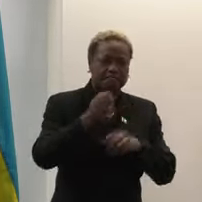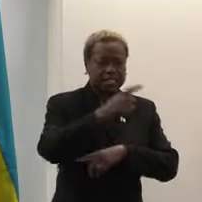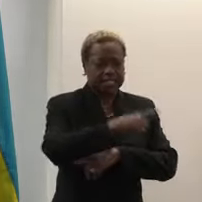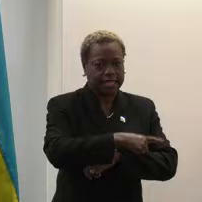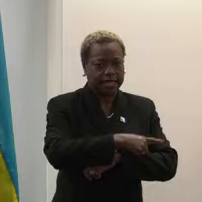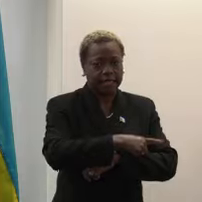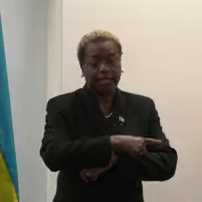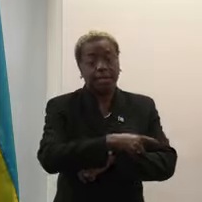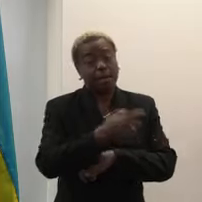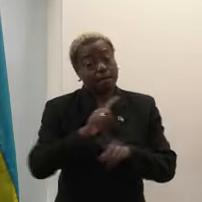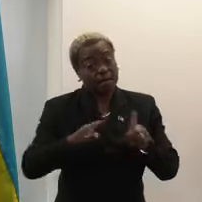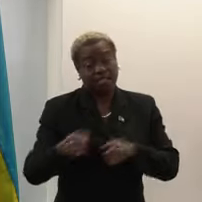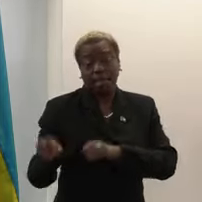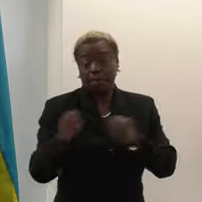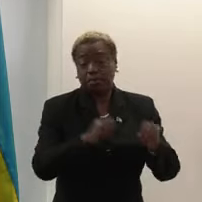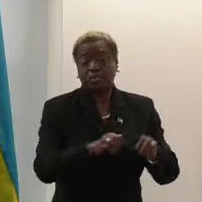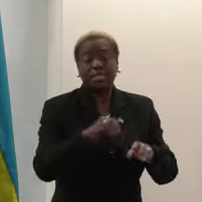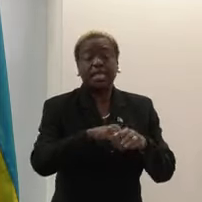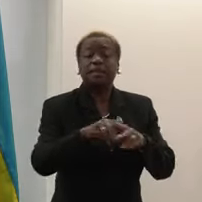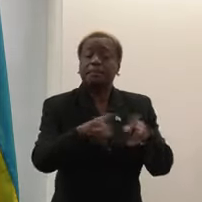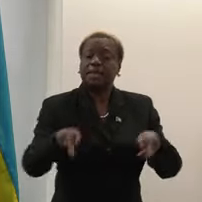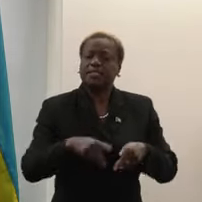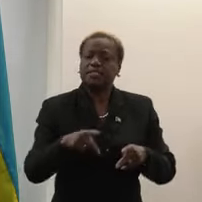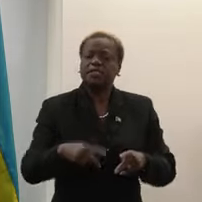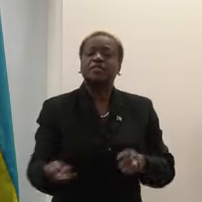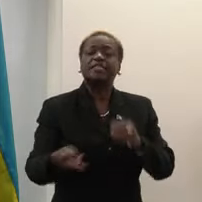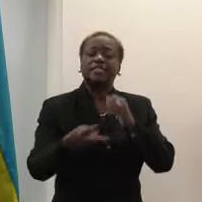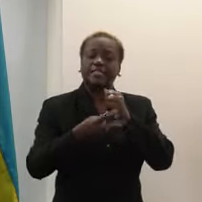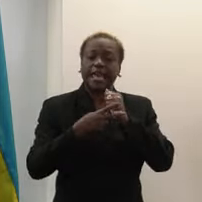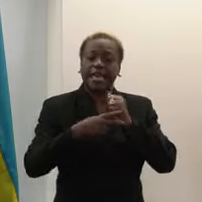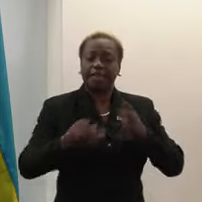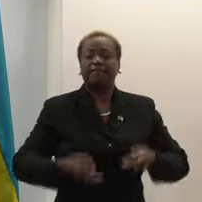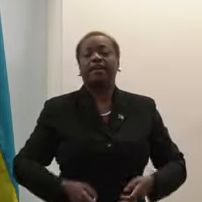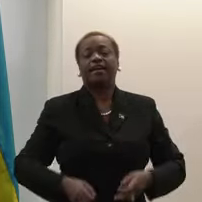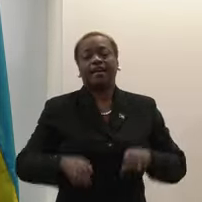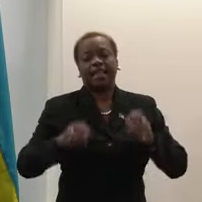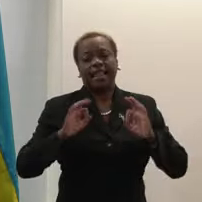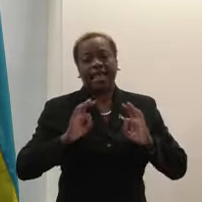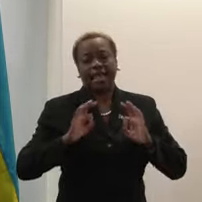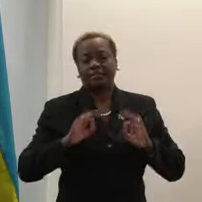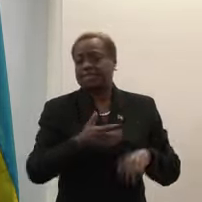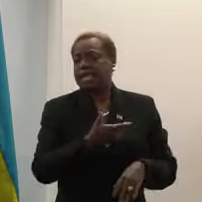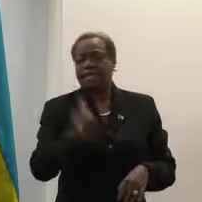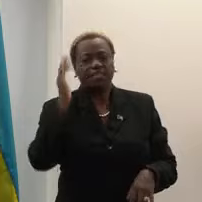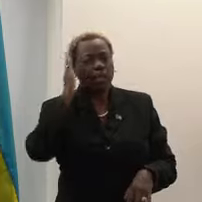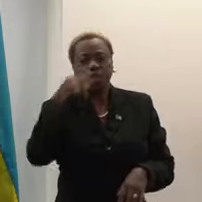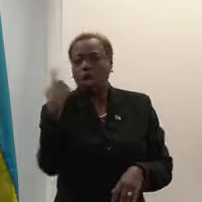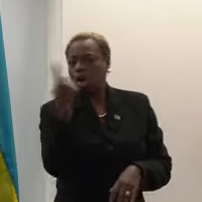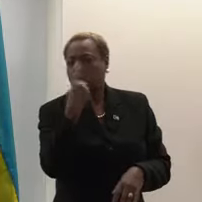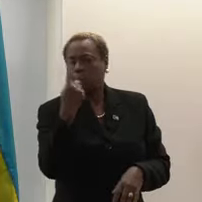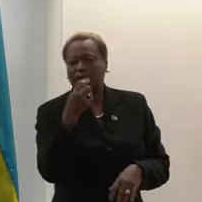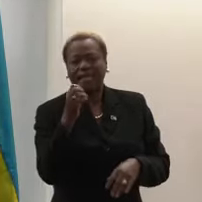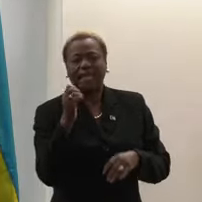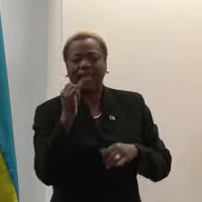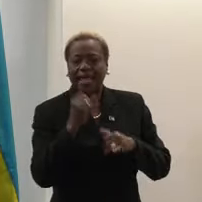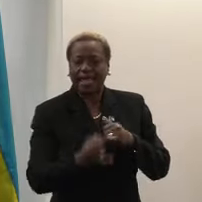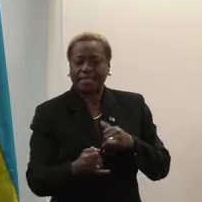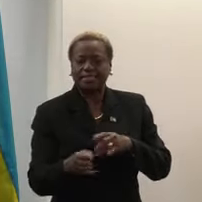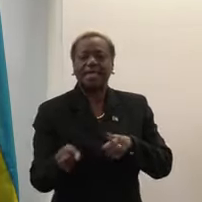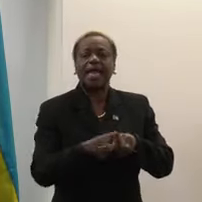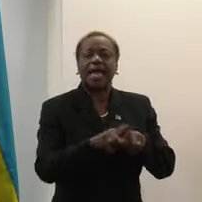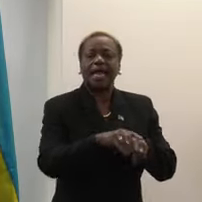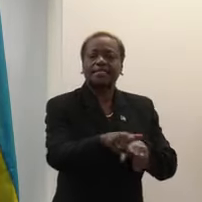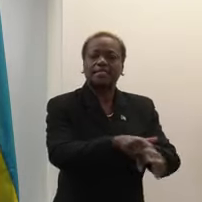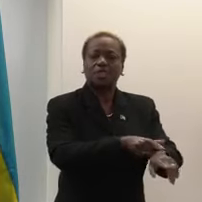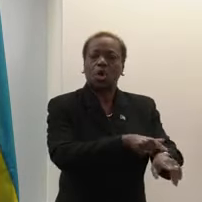are put in place to save lives. They will only last as long